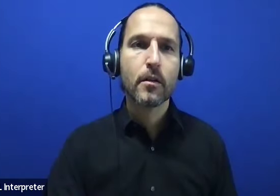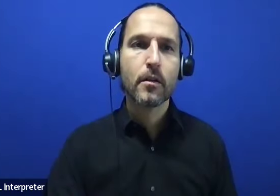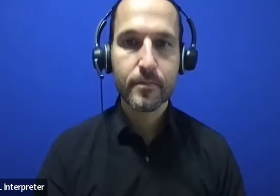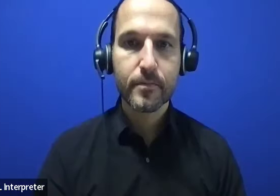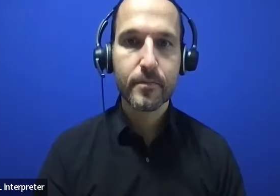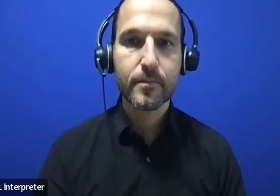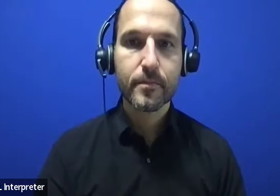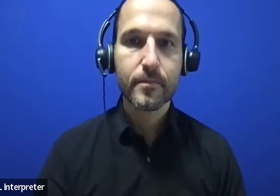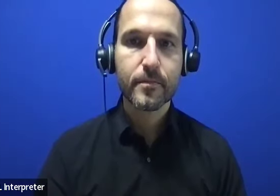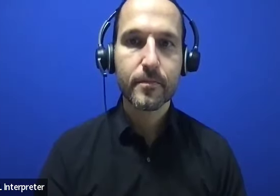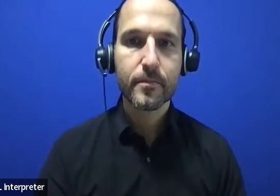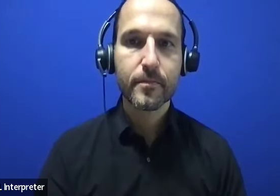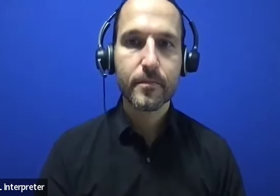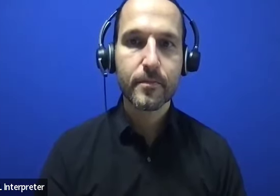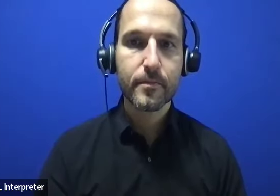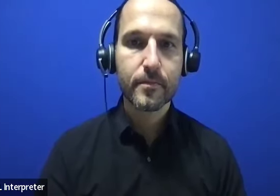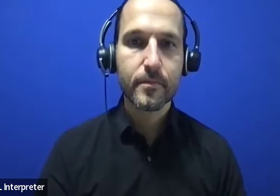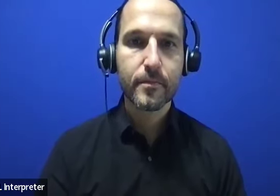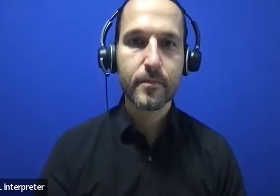Okay.